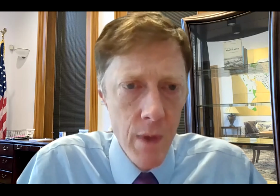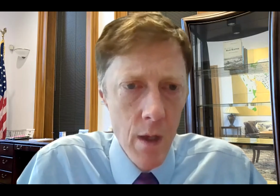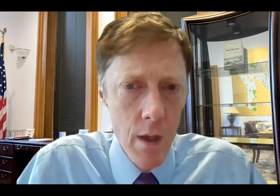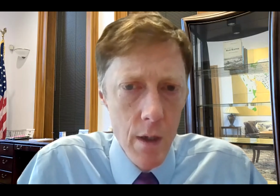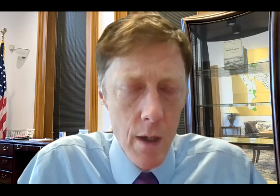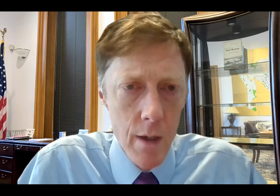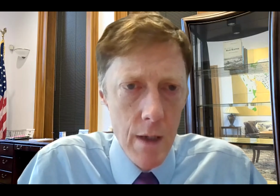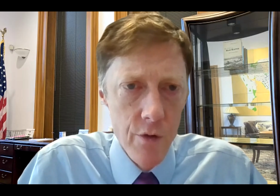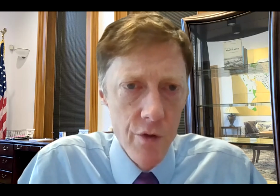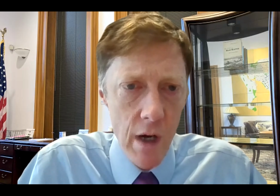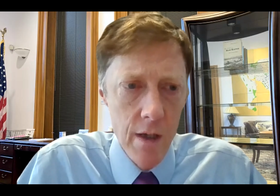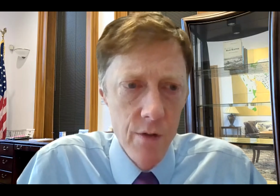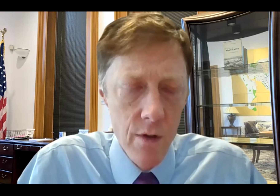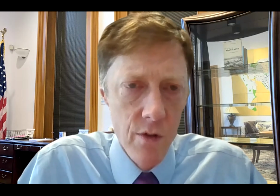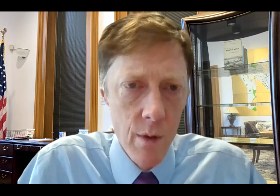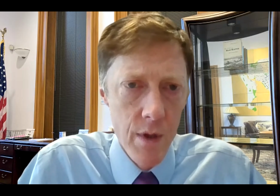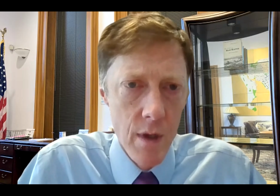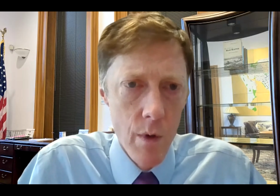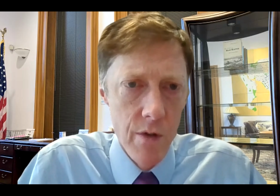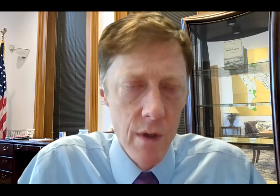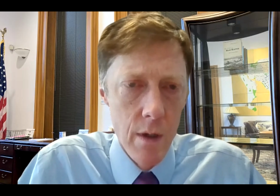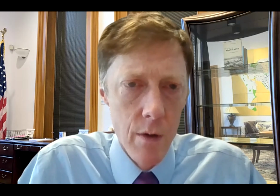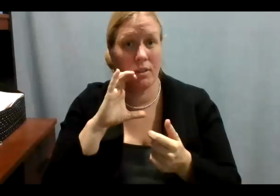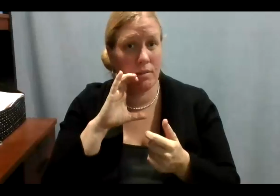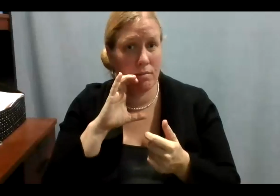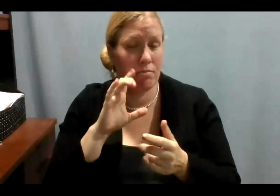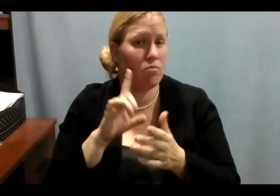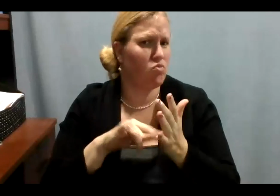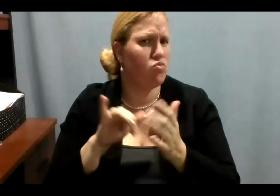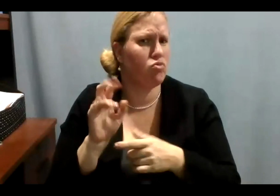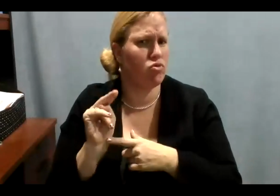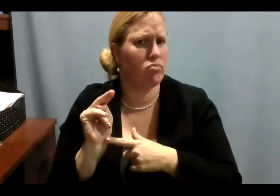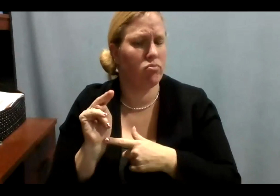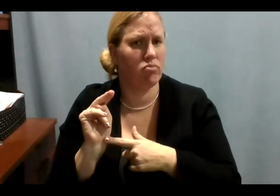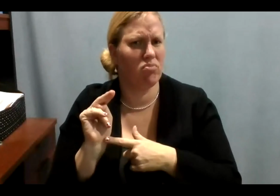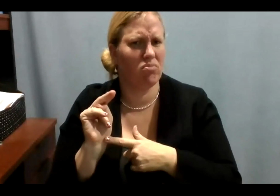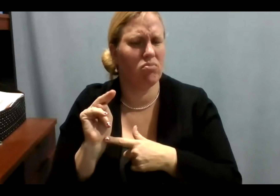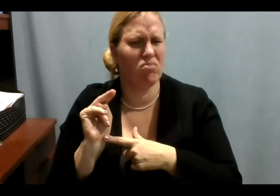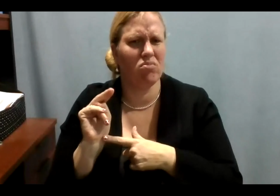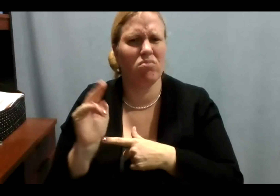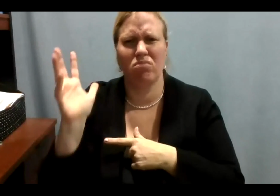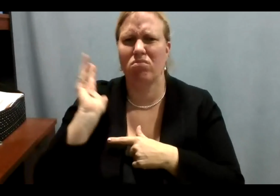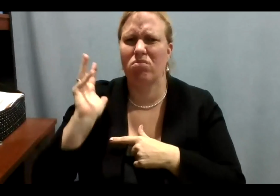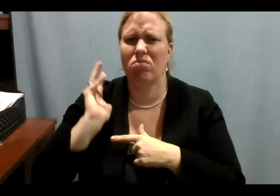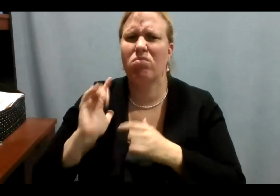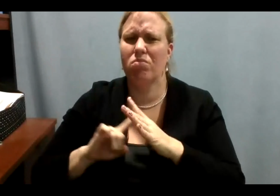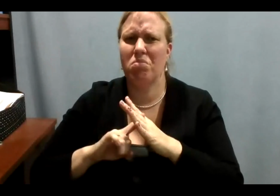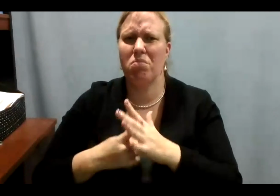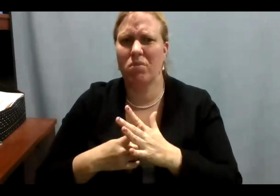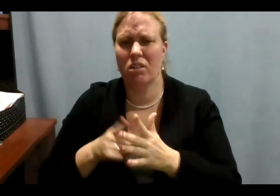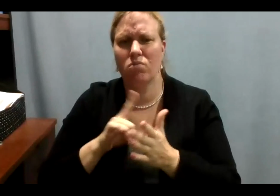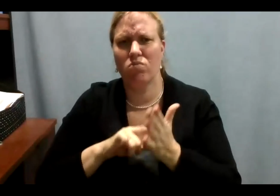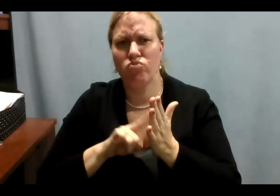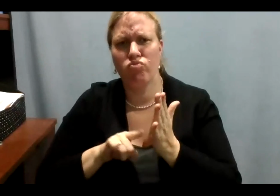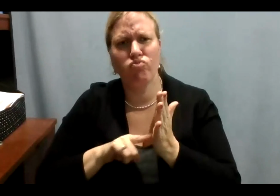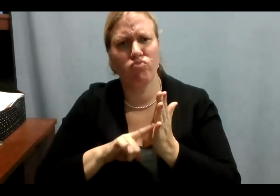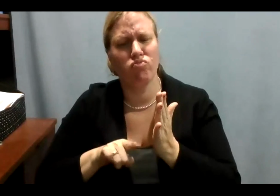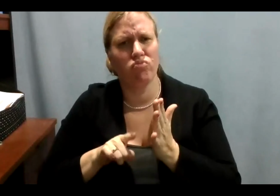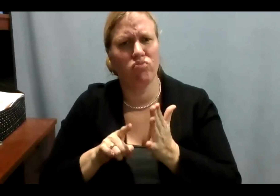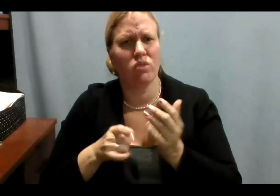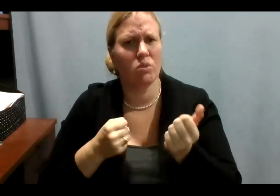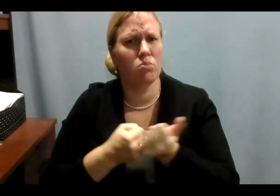and do check-ins and this is something that we did uh early on in the pandemic as well and got a lot of support